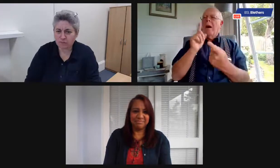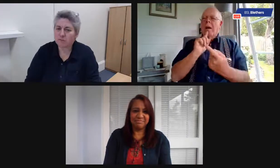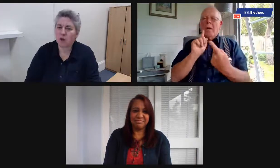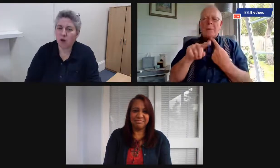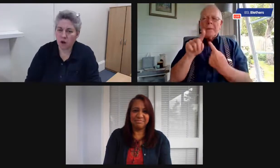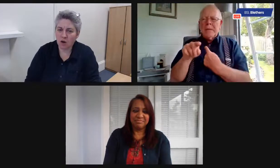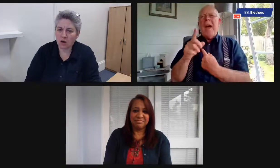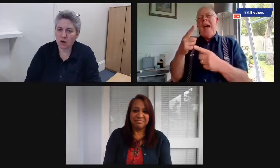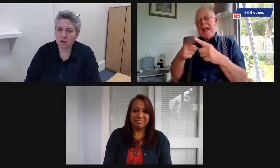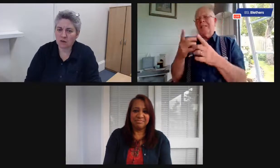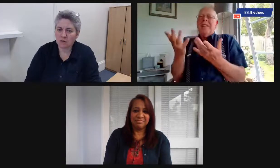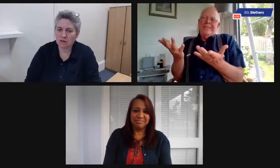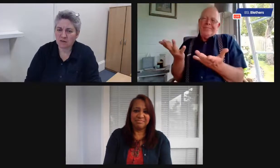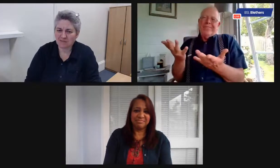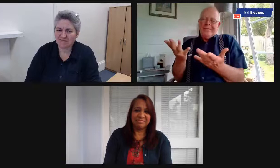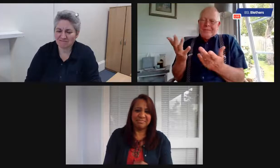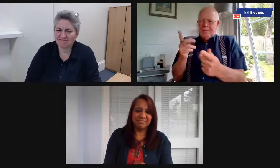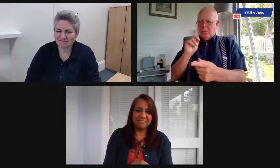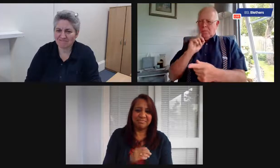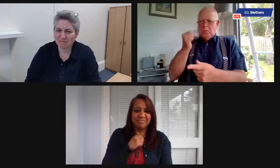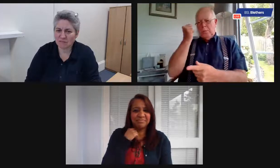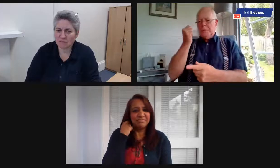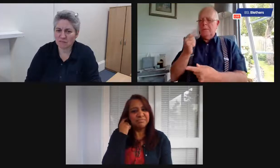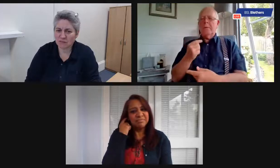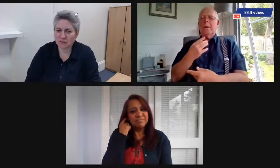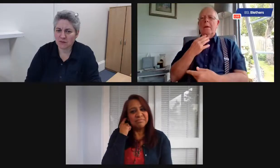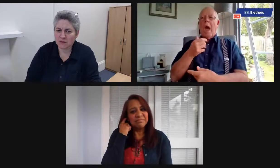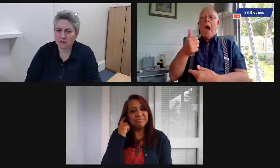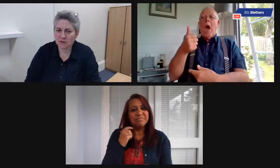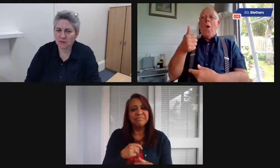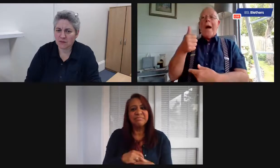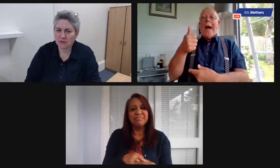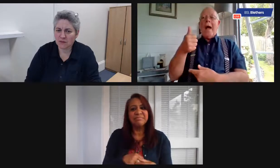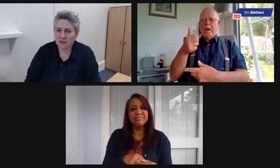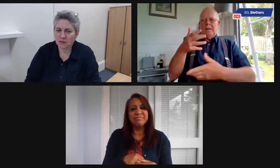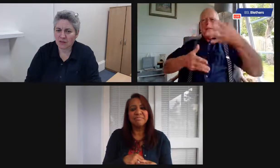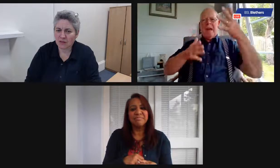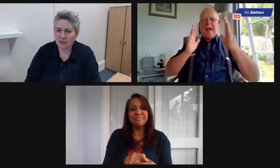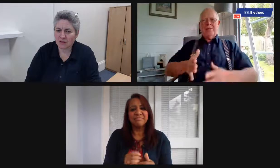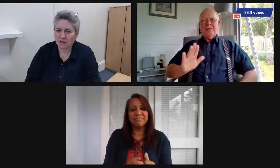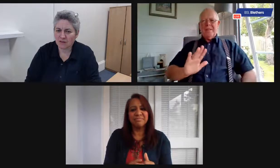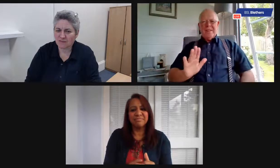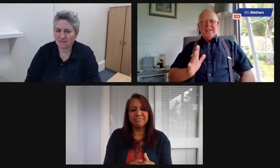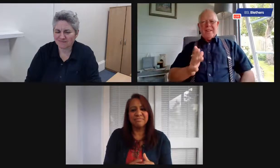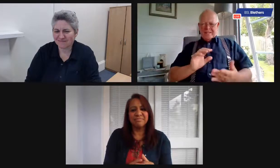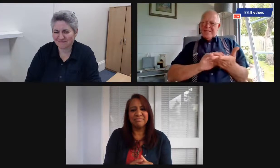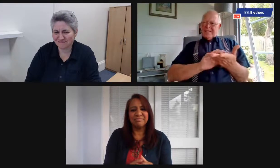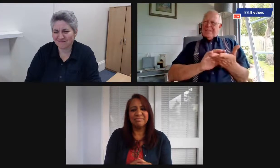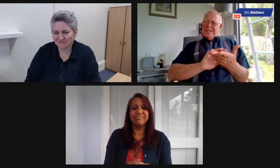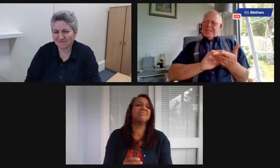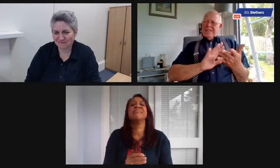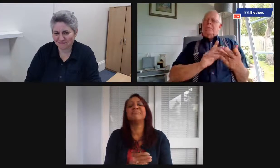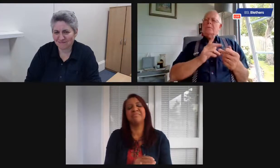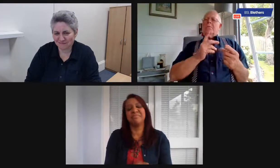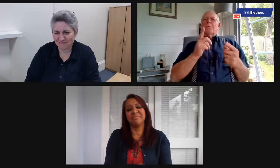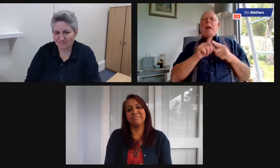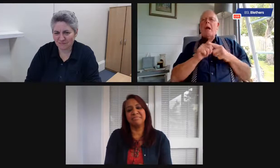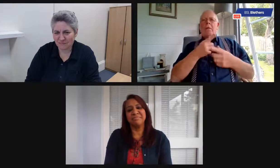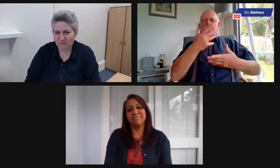our overriding rule on the Facebook page is everything has to be in BSL. And it